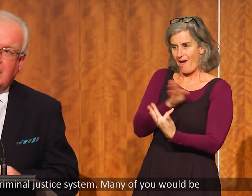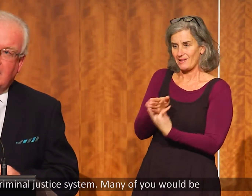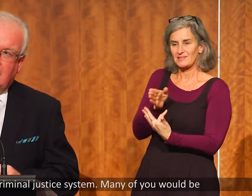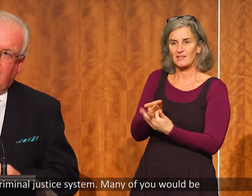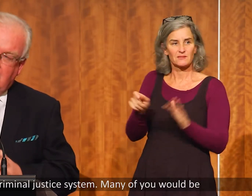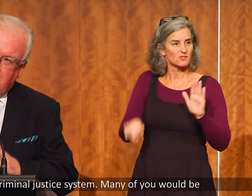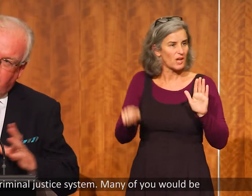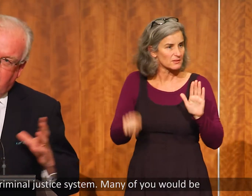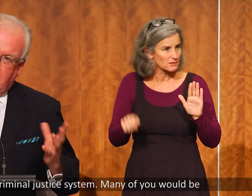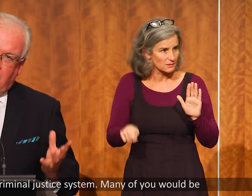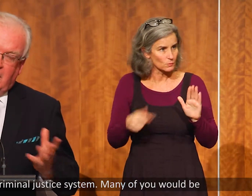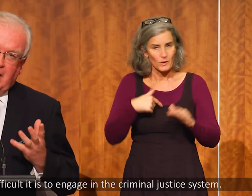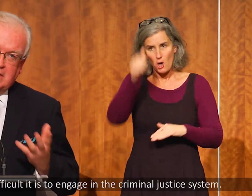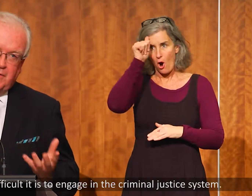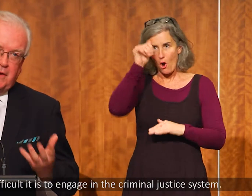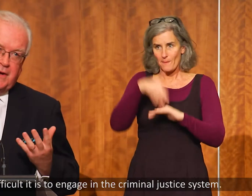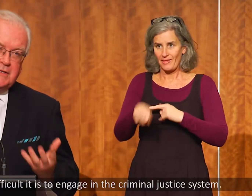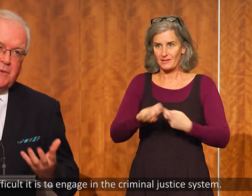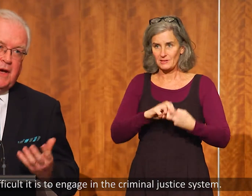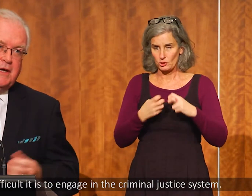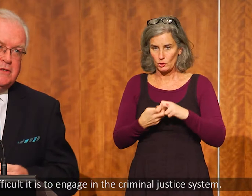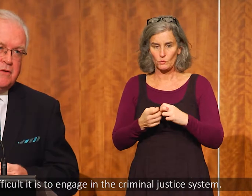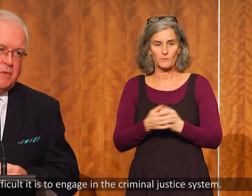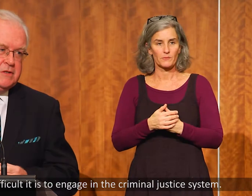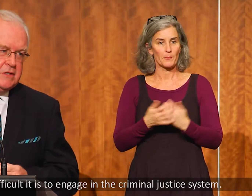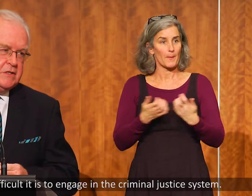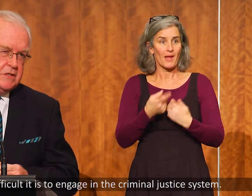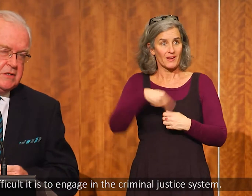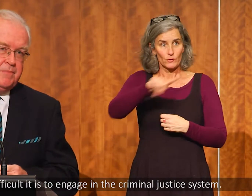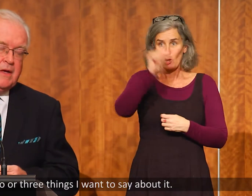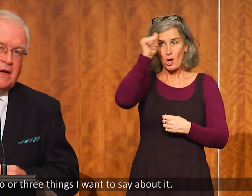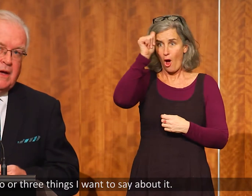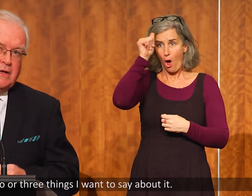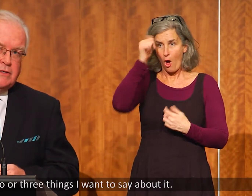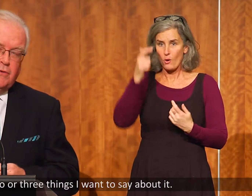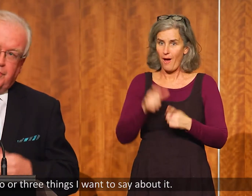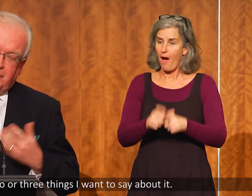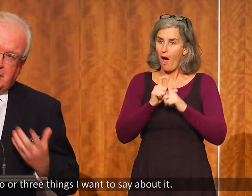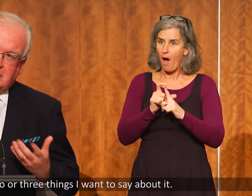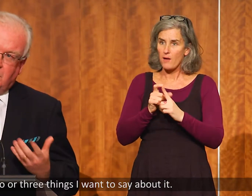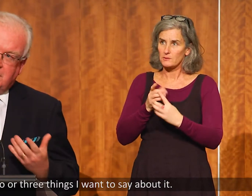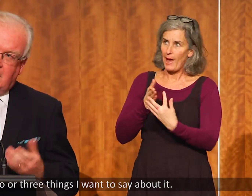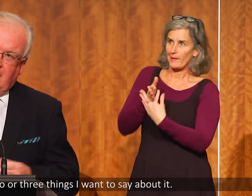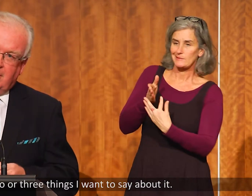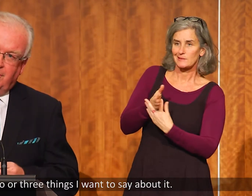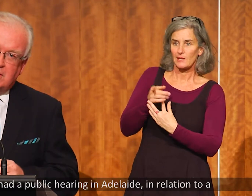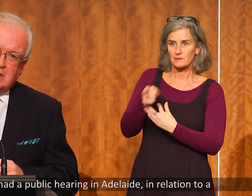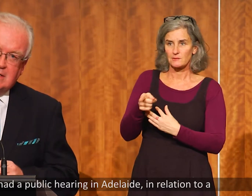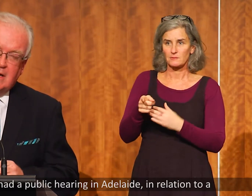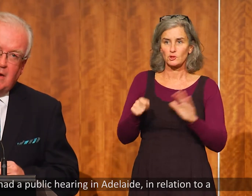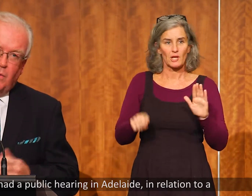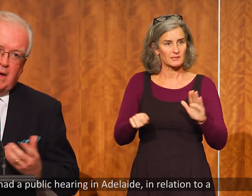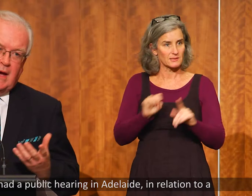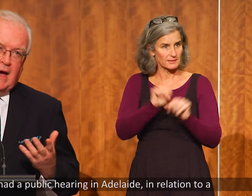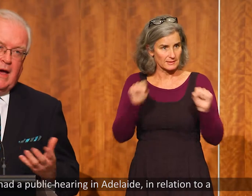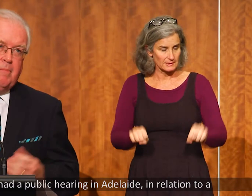system. Now, many of you would be aware of how difficult it is to engage in the criminal justice system. Two or three things I just want to say about it. The first